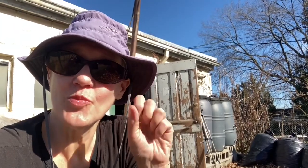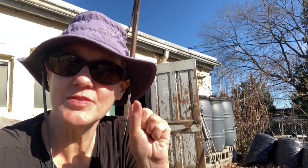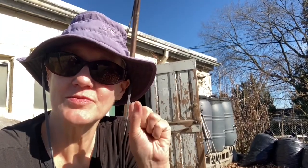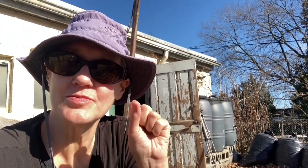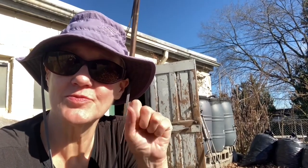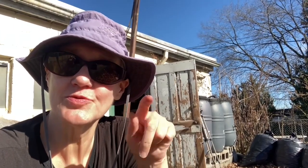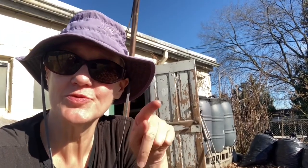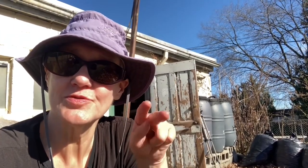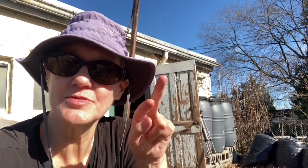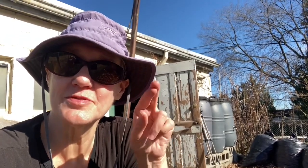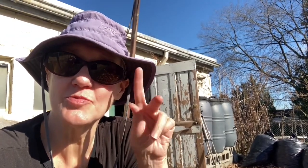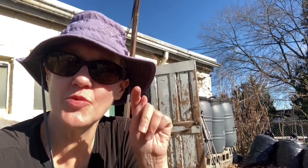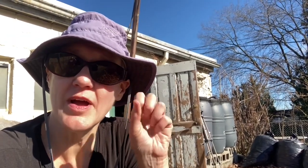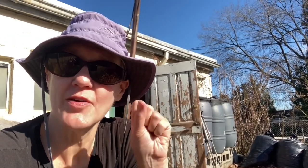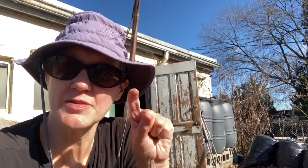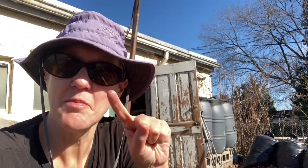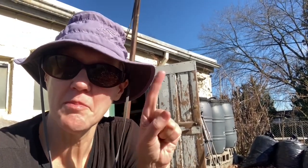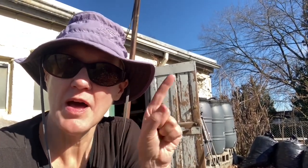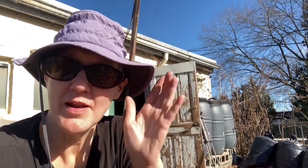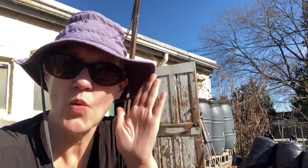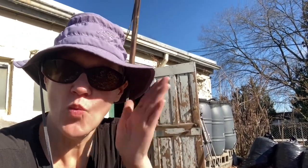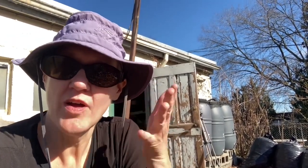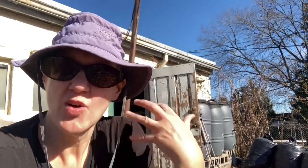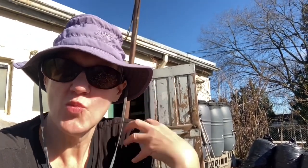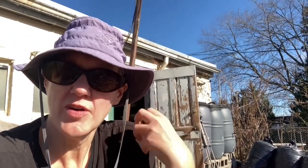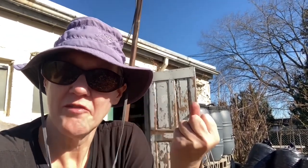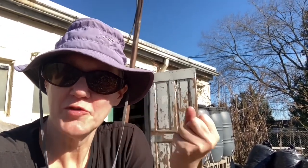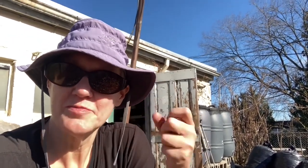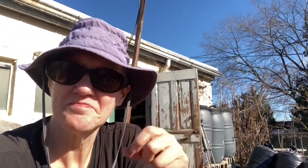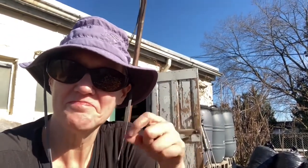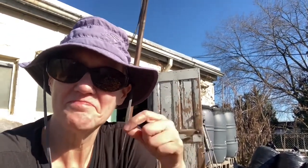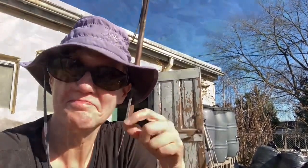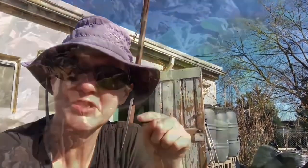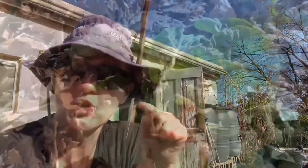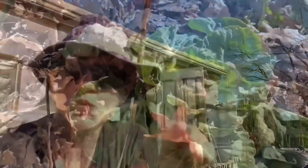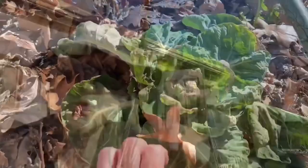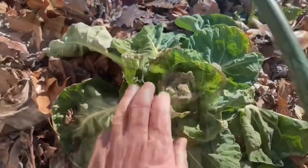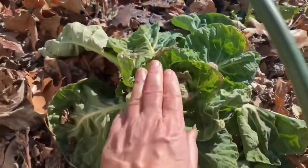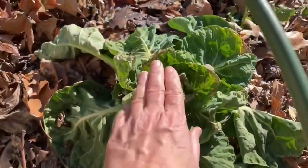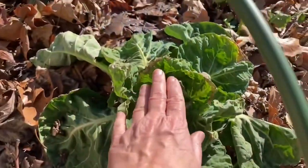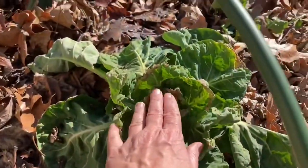One thing that got bit was the Brussels sprouts, but I think it's going to recover.